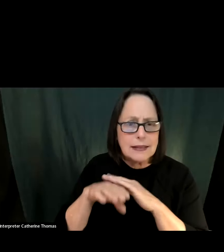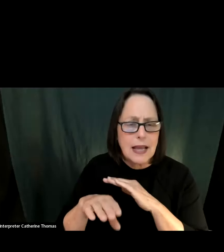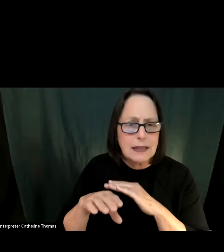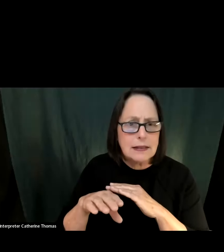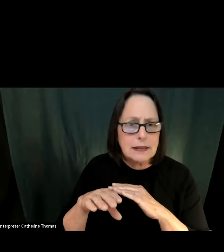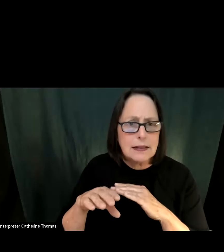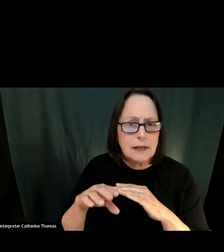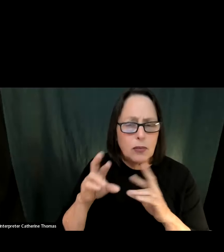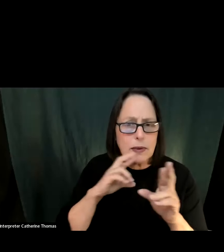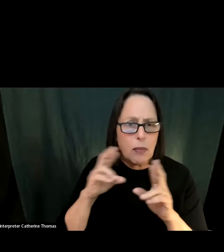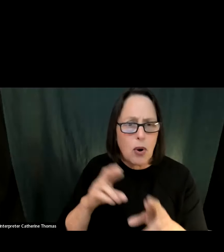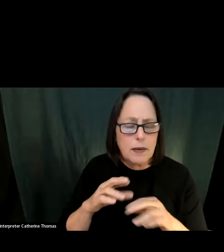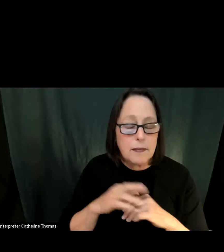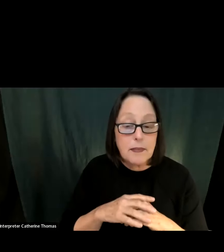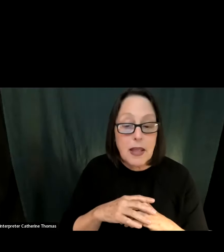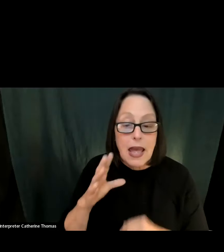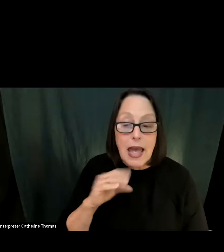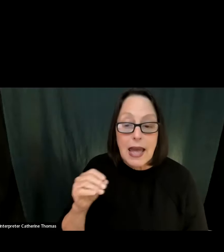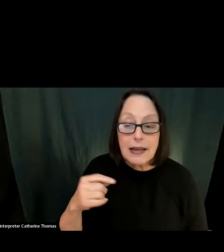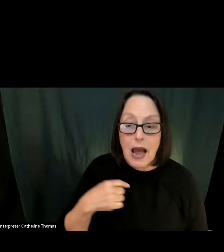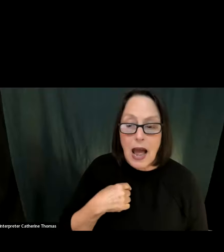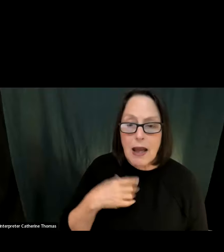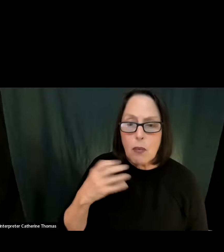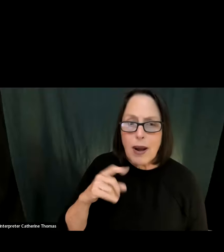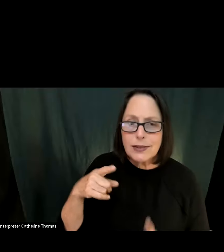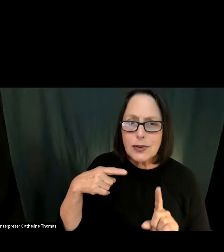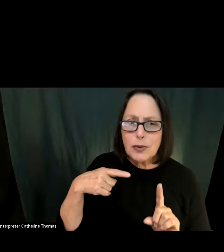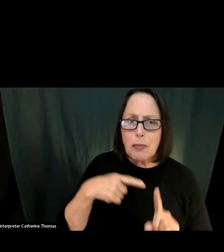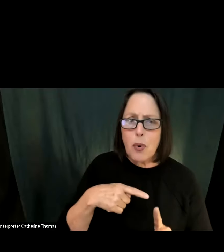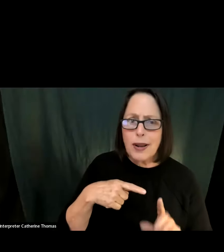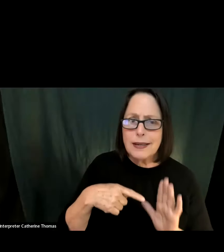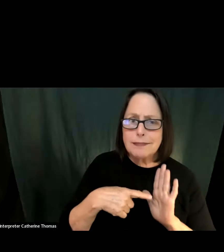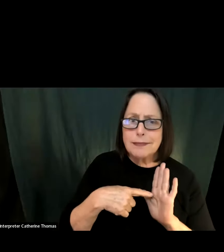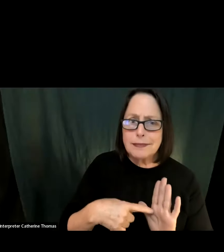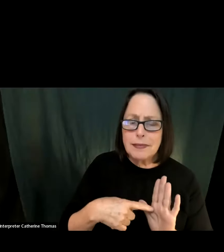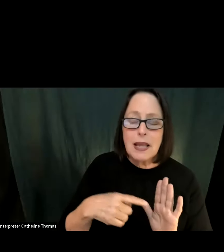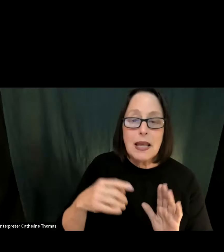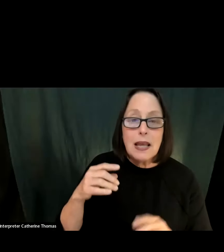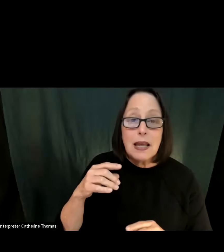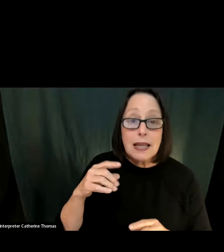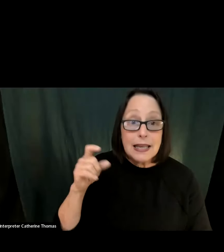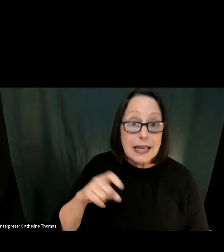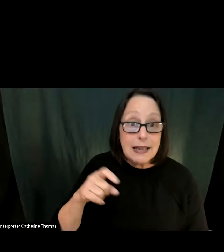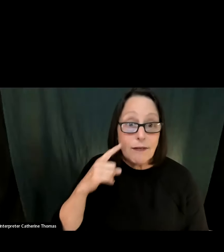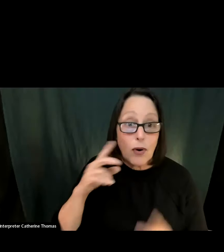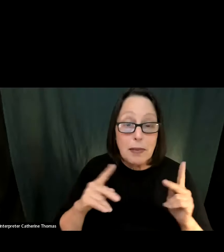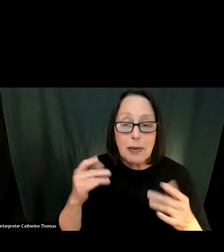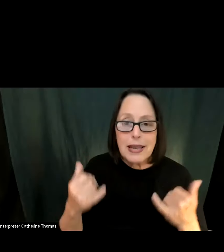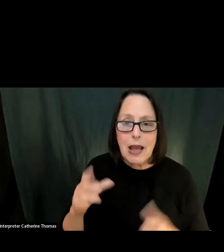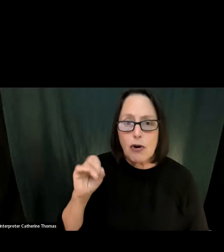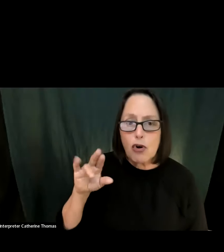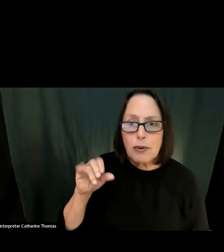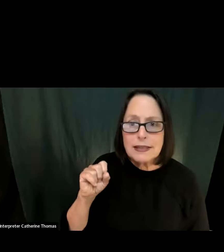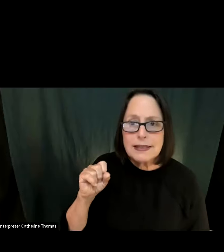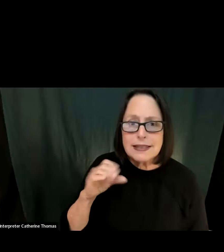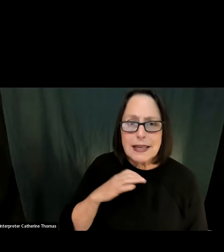report. And I guess what I really want to point out is the need for people now on the CRIS committee. This is a little hard